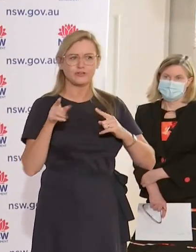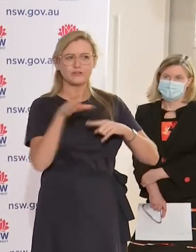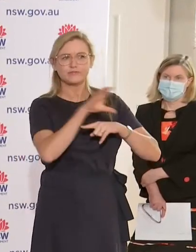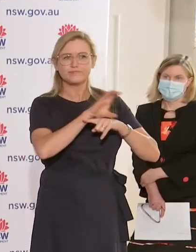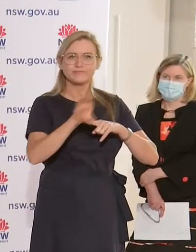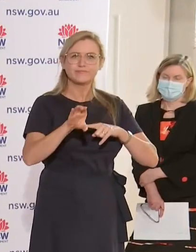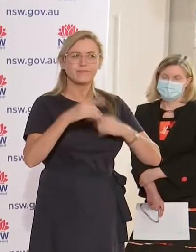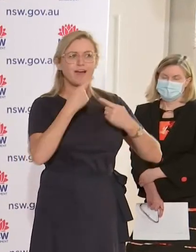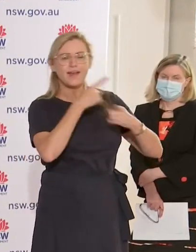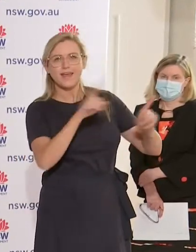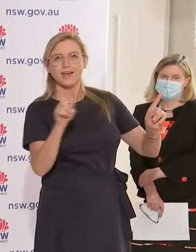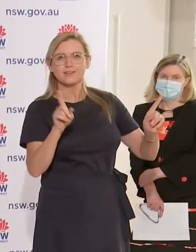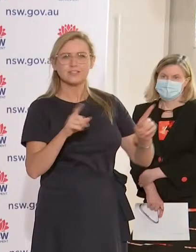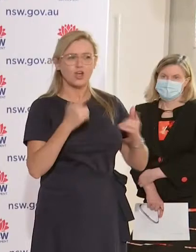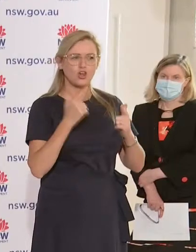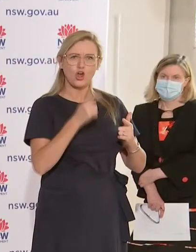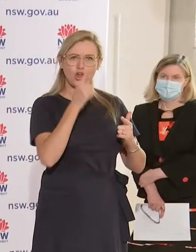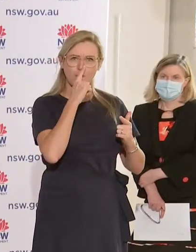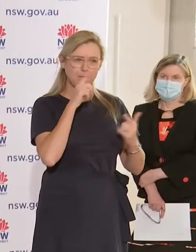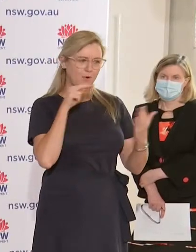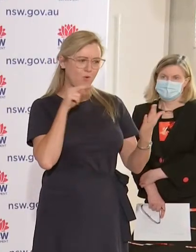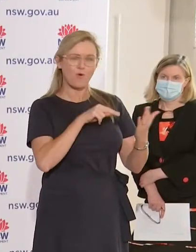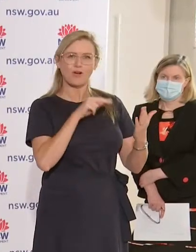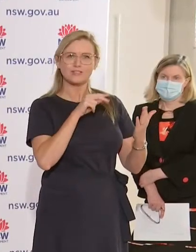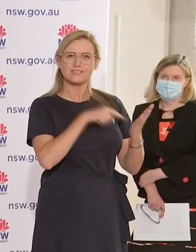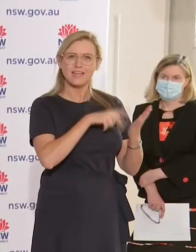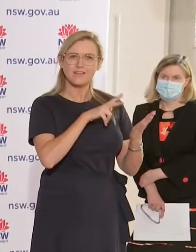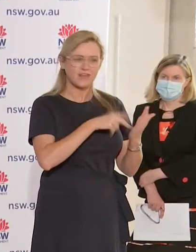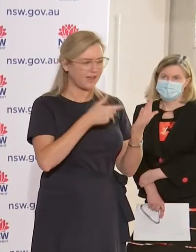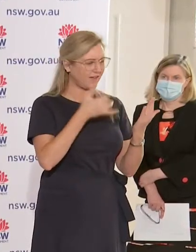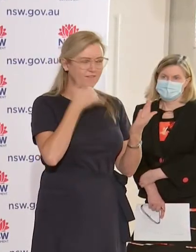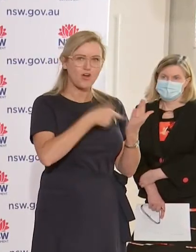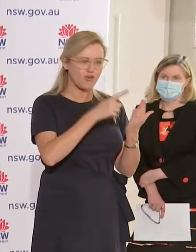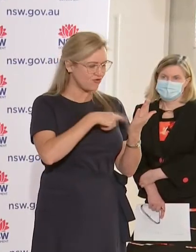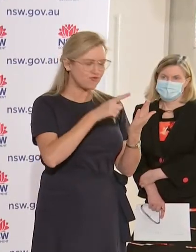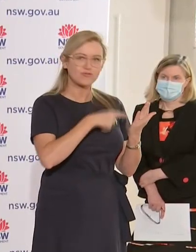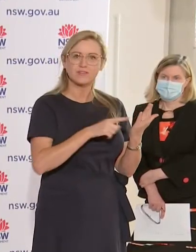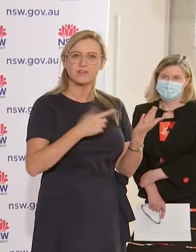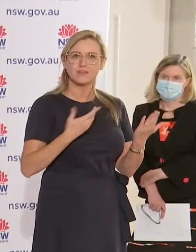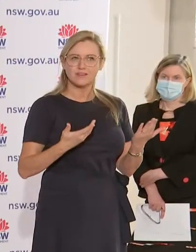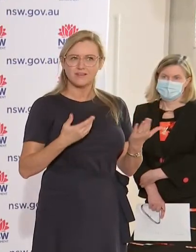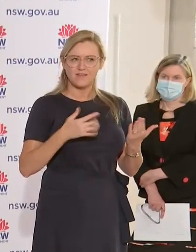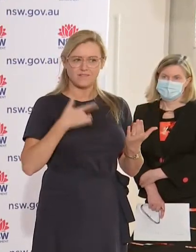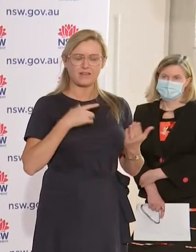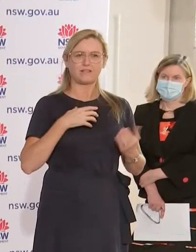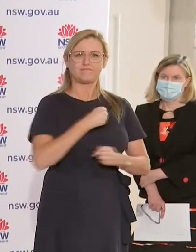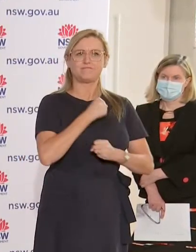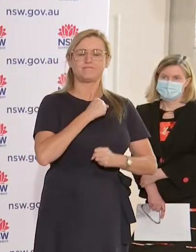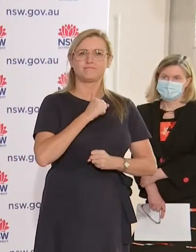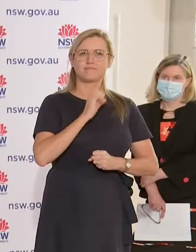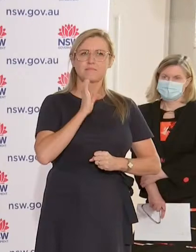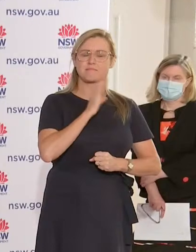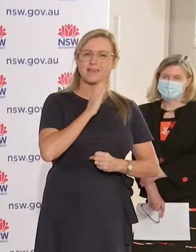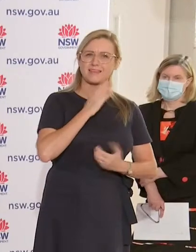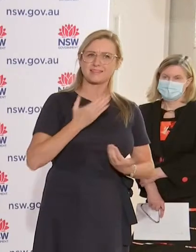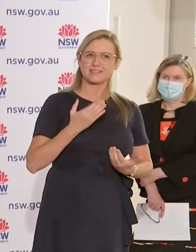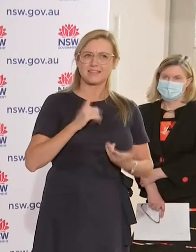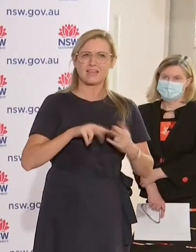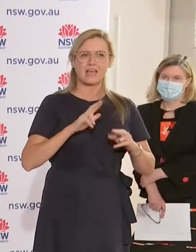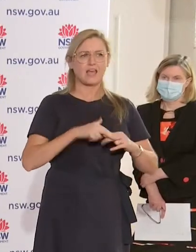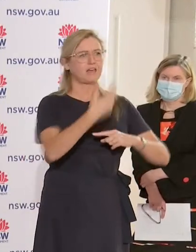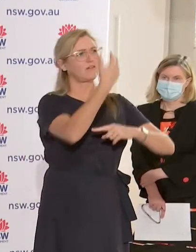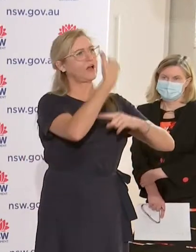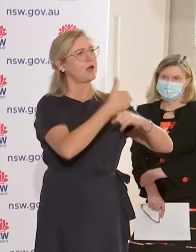haven't reached yet? And what other interactive modes of health communication are you looking at? Because a video posted with the numbers doesn't give people